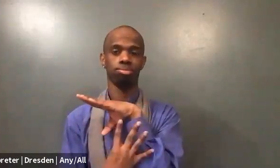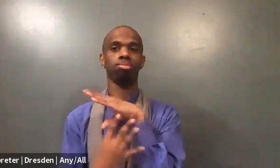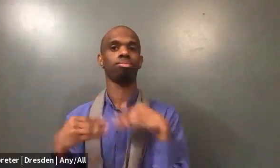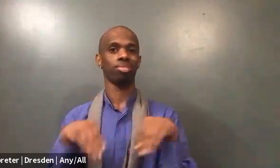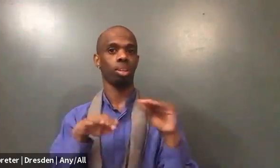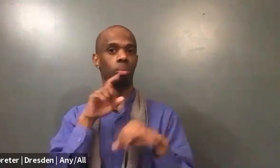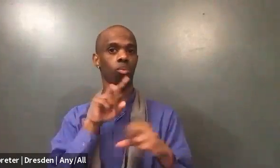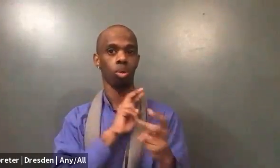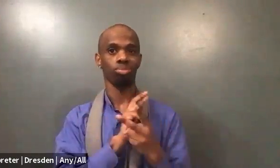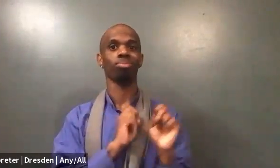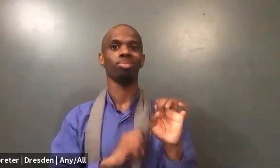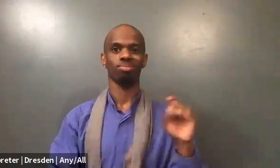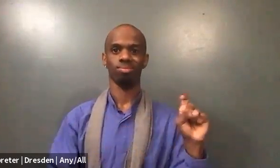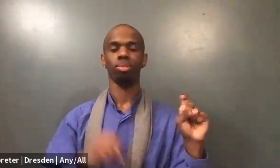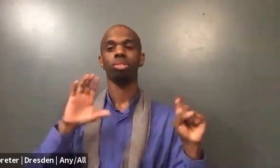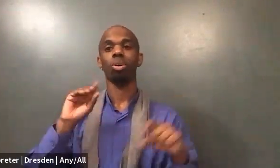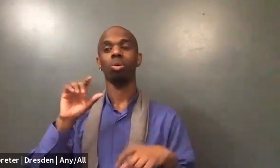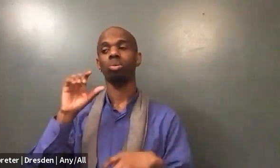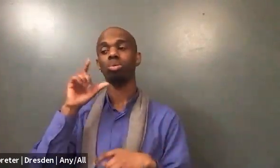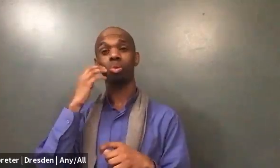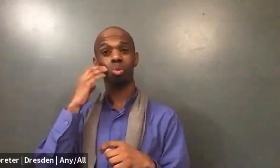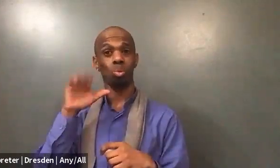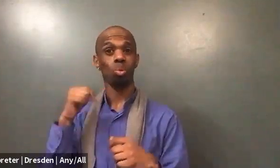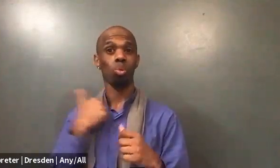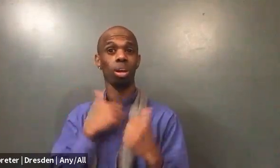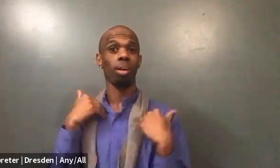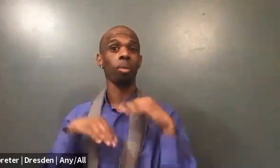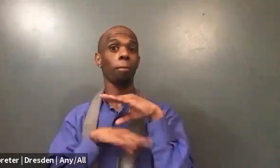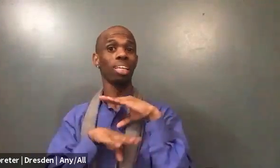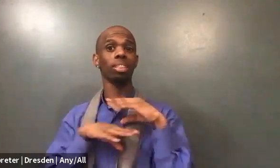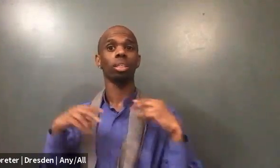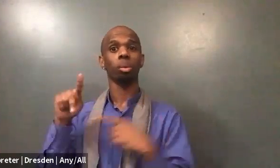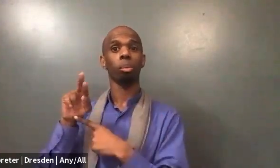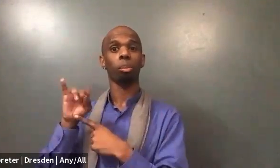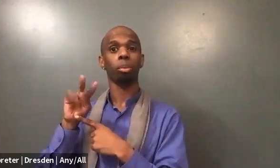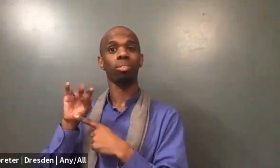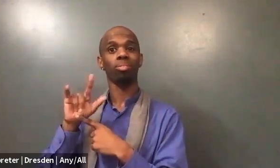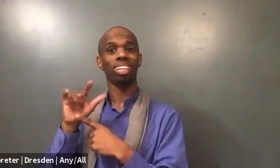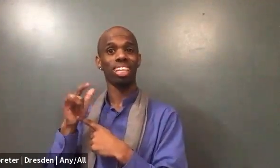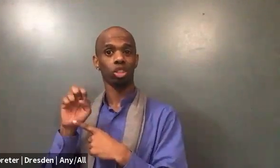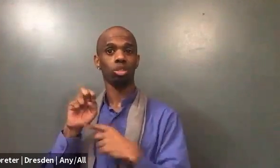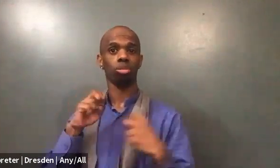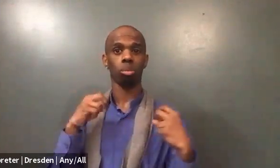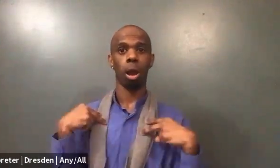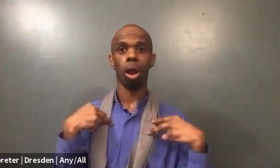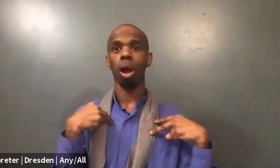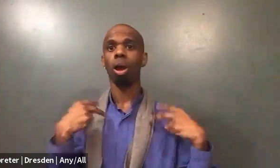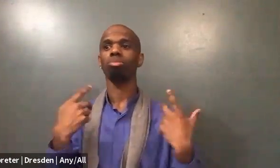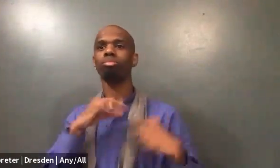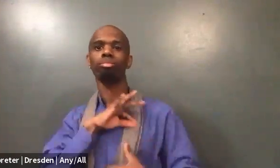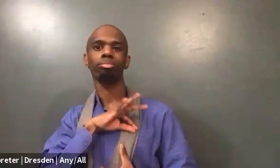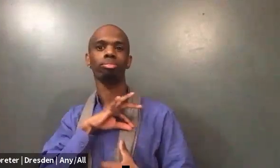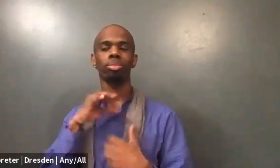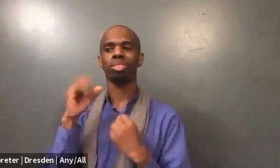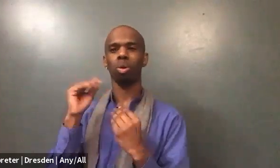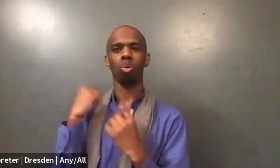tools. Like we have privilege in this movement doing the work. So we know what to look for. If it's a little bit more insidious and, you know,